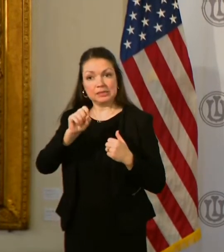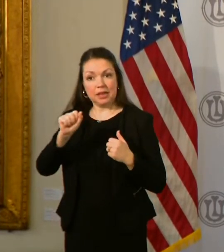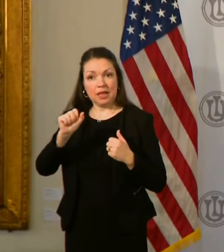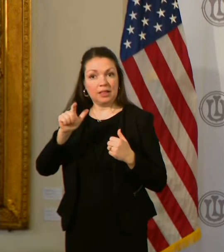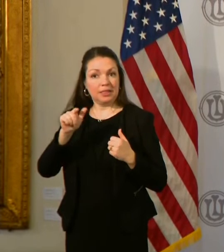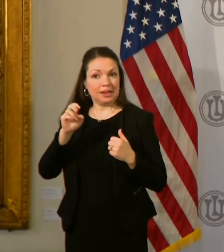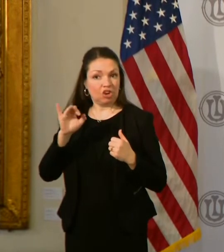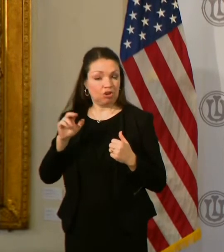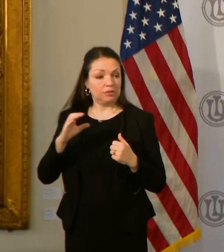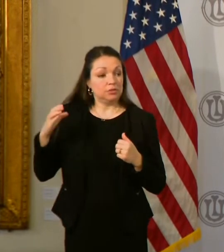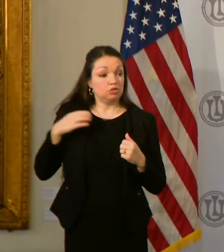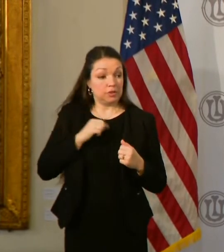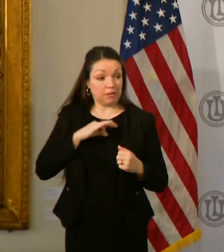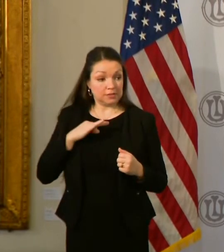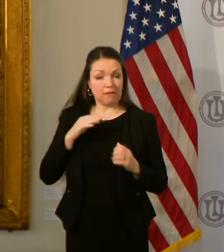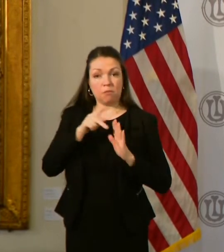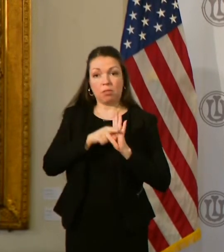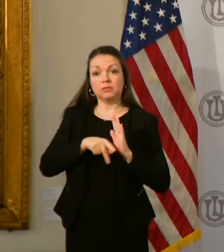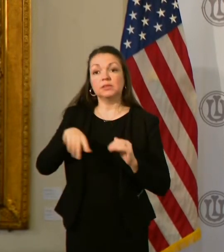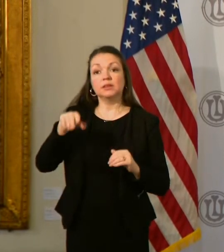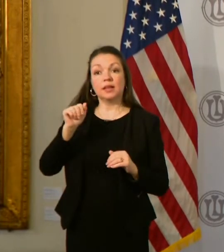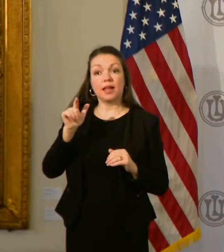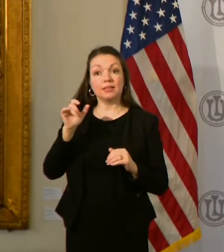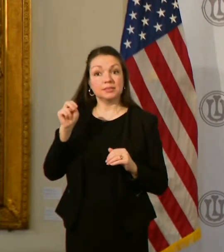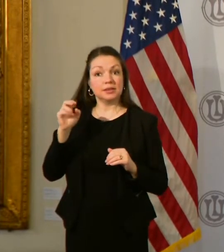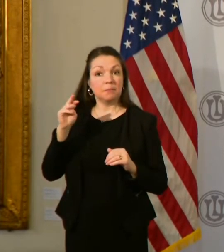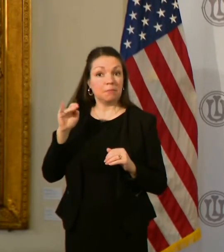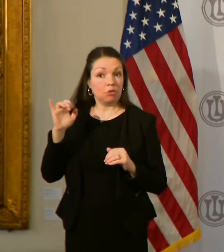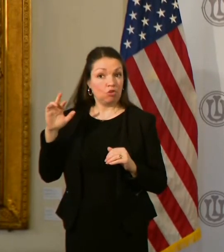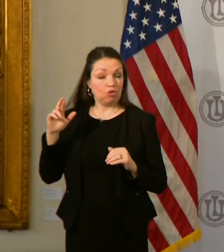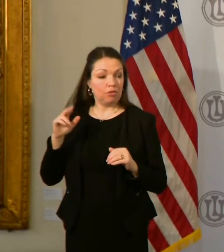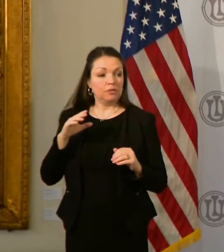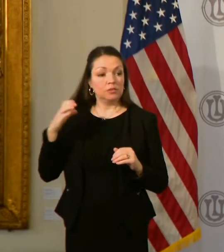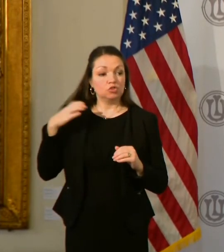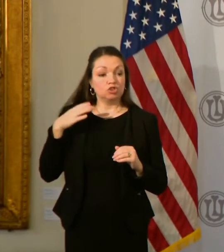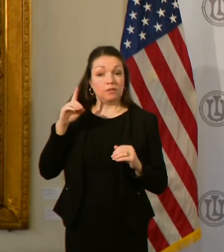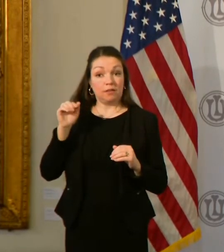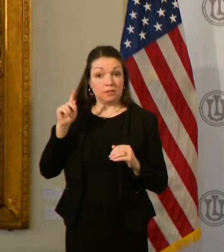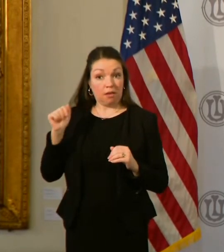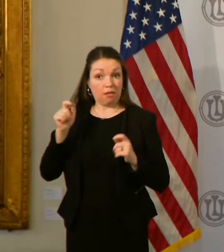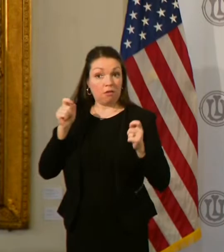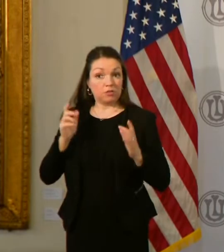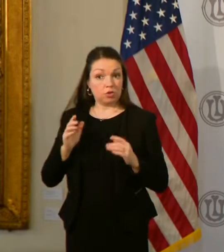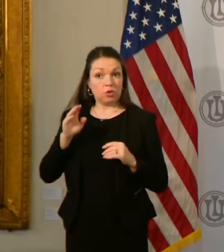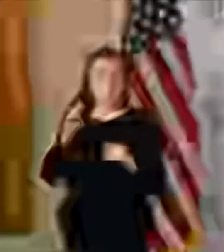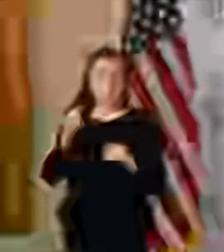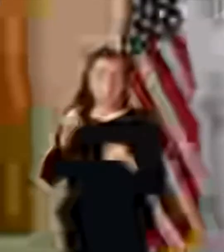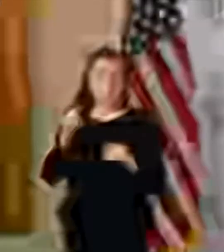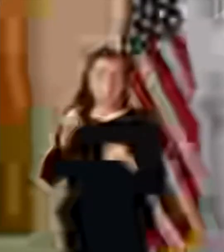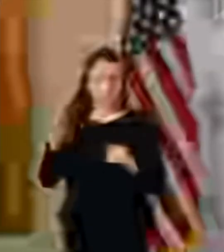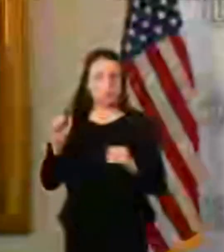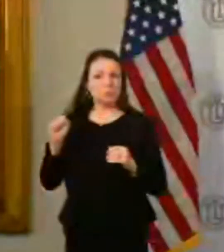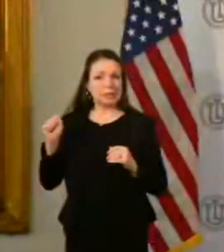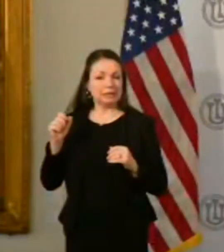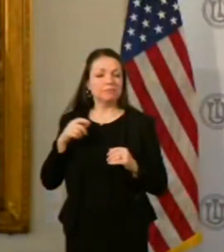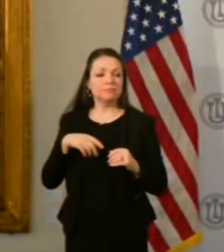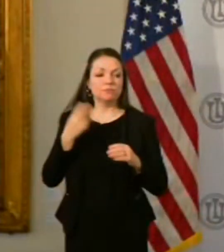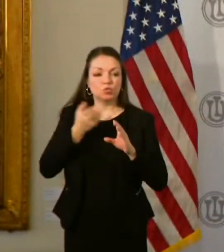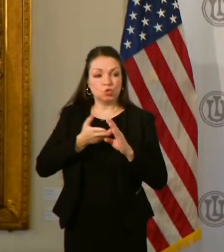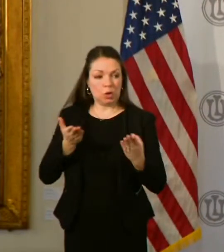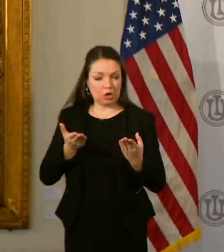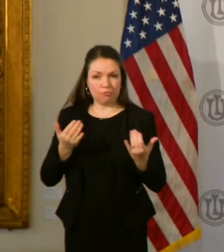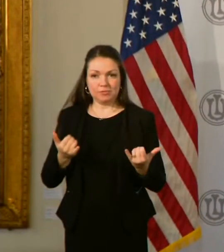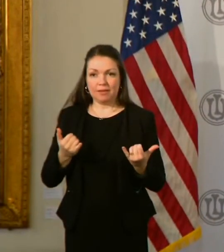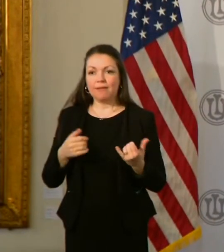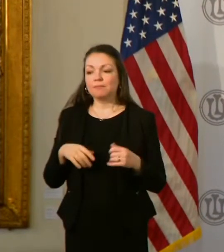Chief of Staff and Policy Allison Miller, and our Chief Data Officer Matthew Saney joined me here today. I